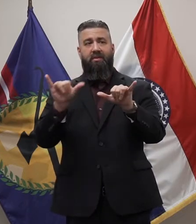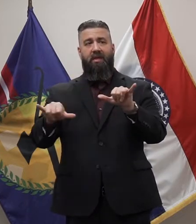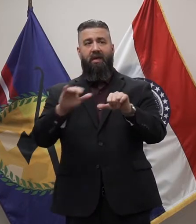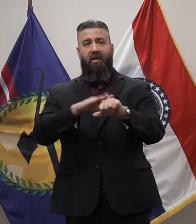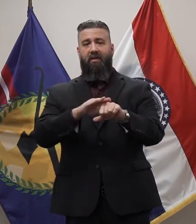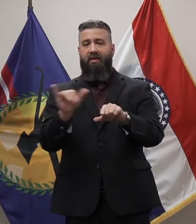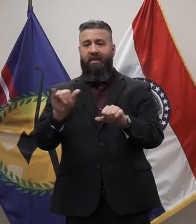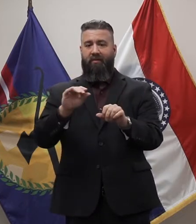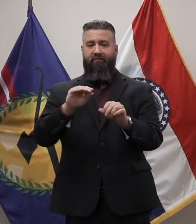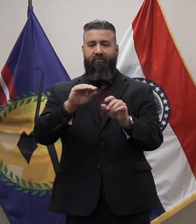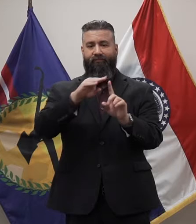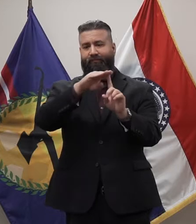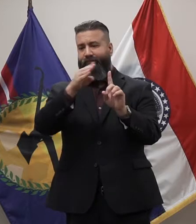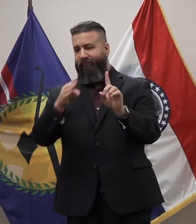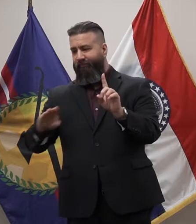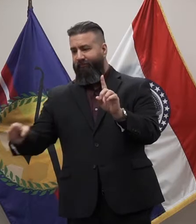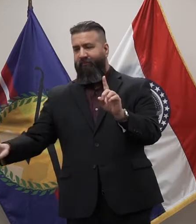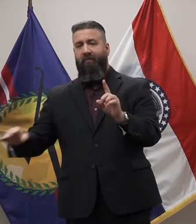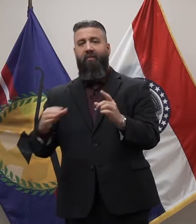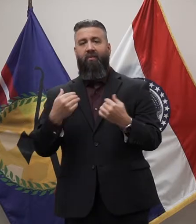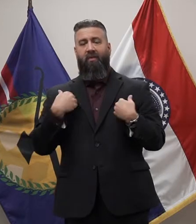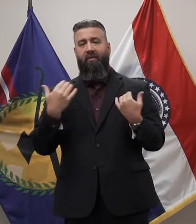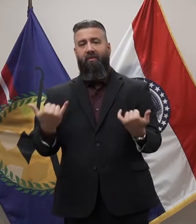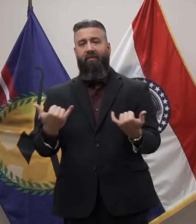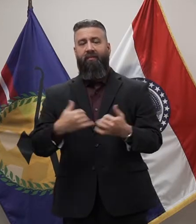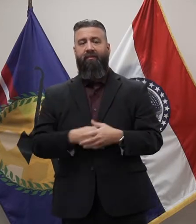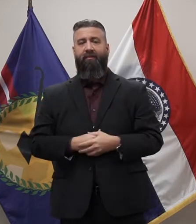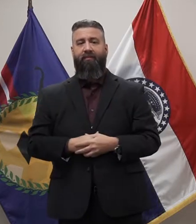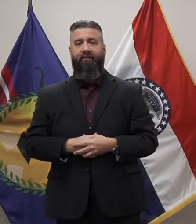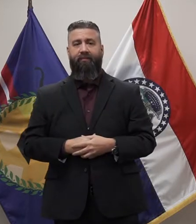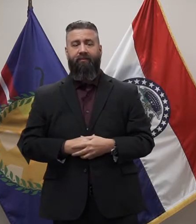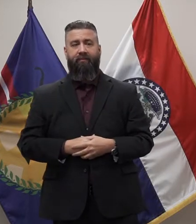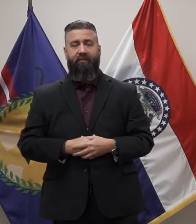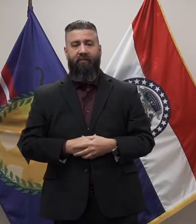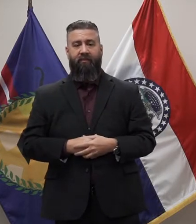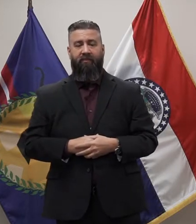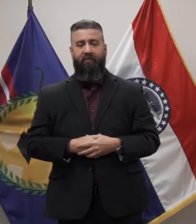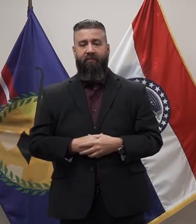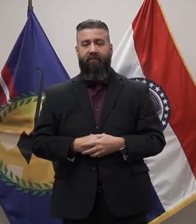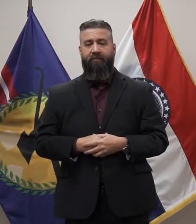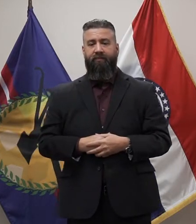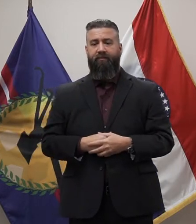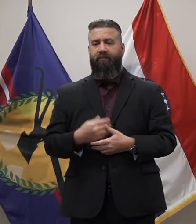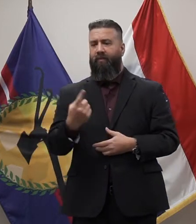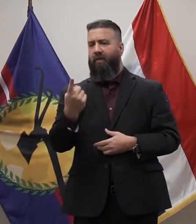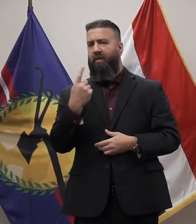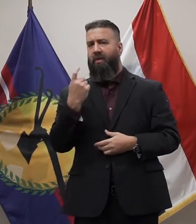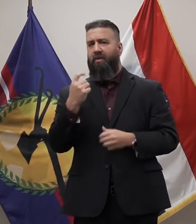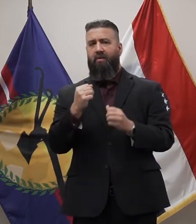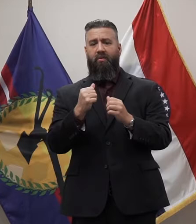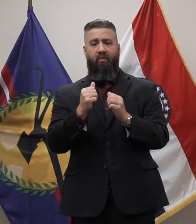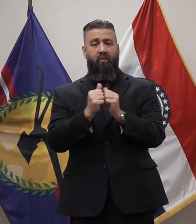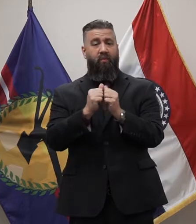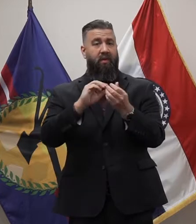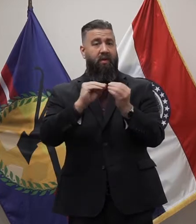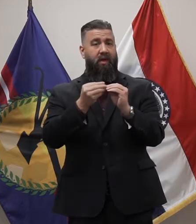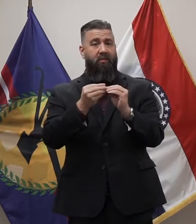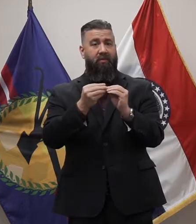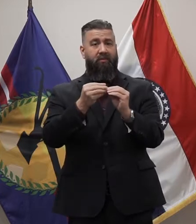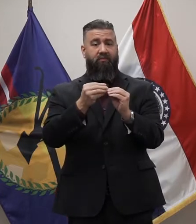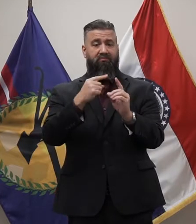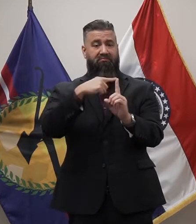trend that we're on right now? So the question is, with the numbers dropping, do we have a different message for the